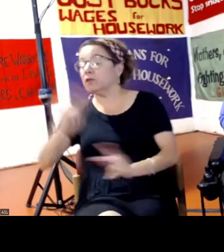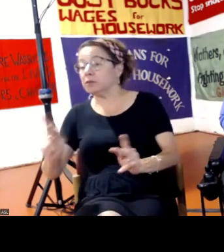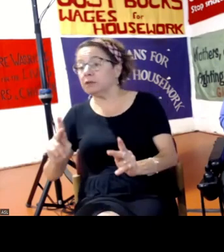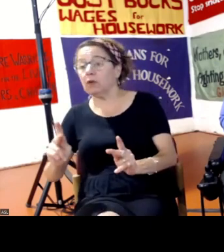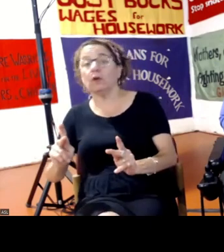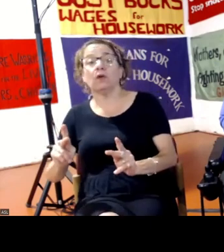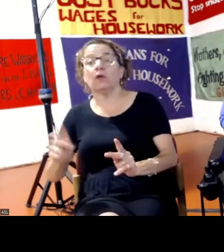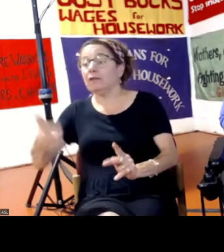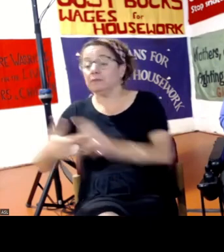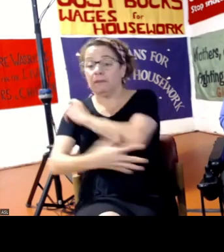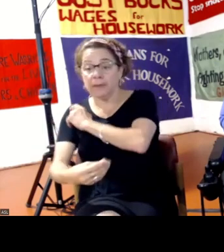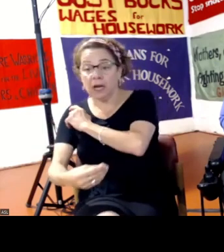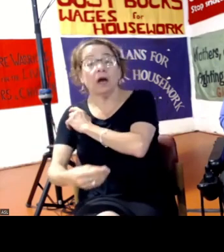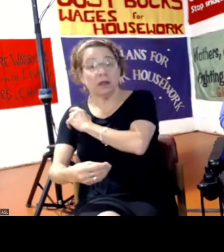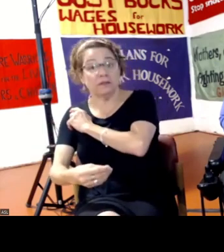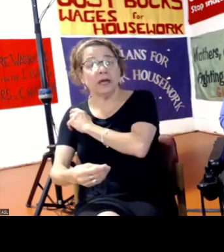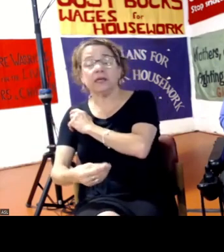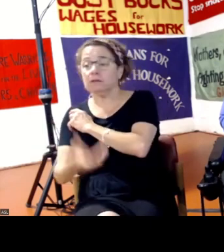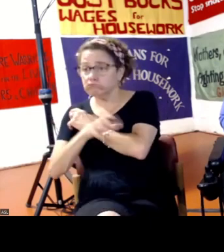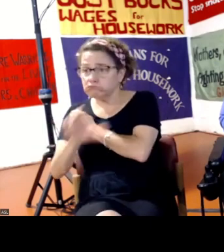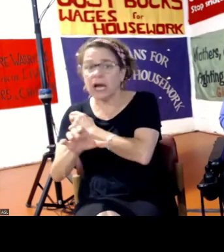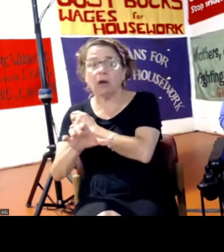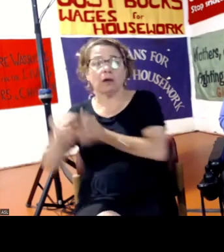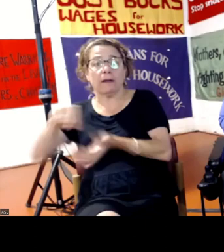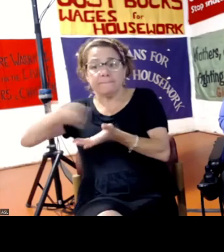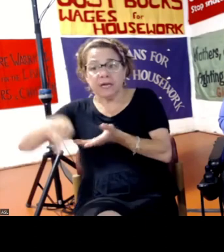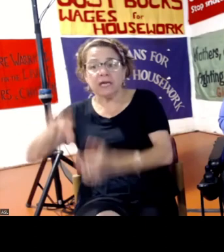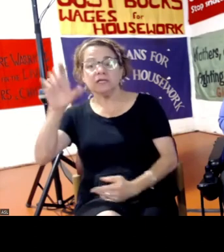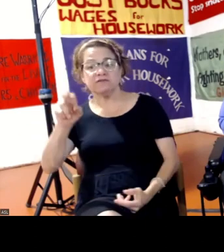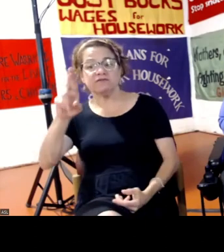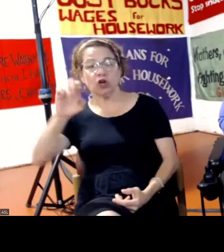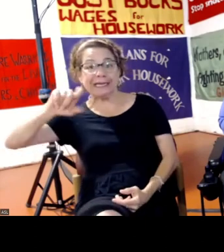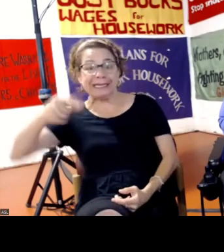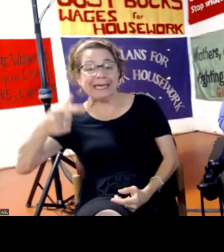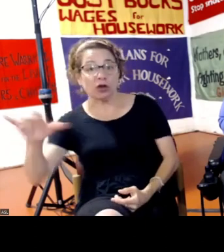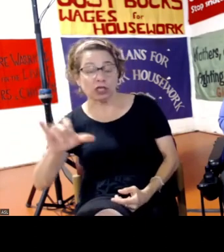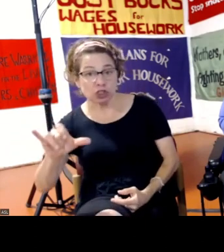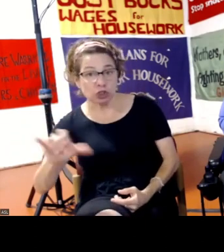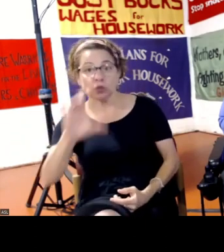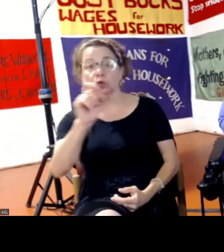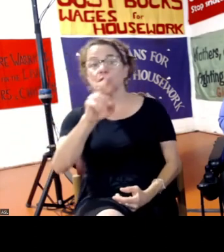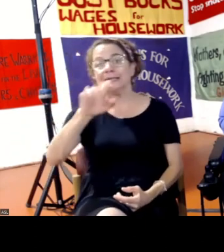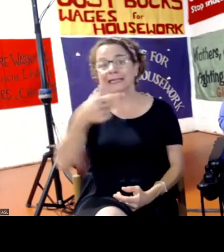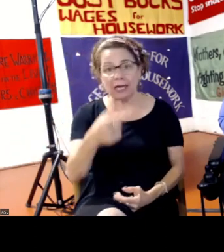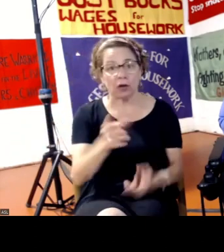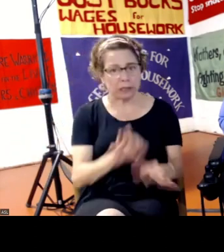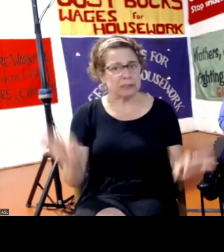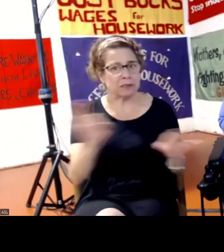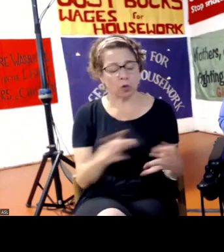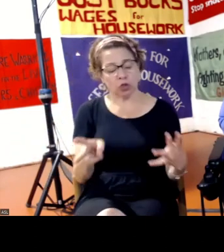encouraged to do caring rather than to watch us do it. Now, finally, two more points, sorry,